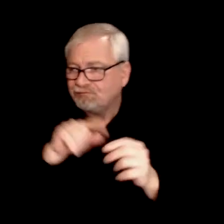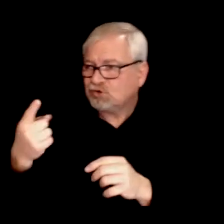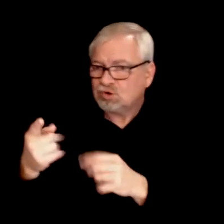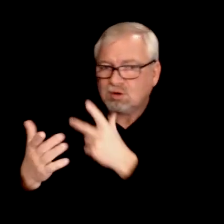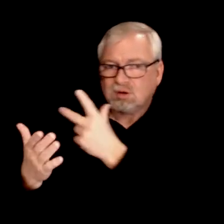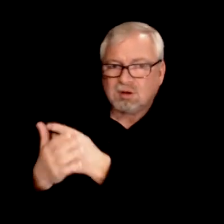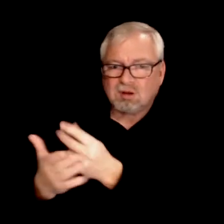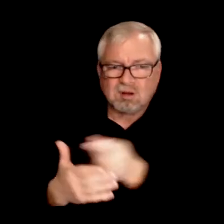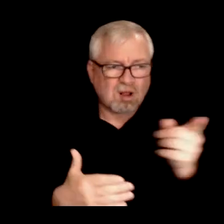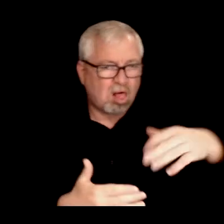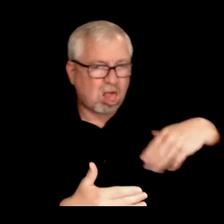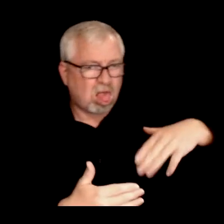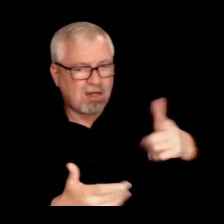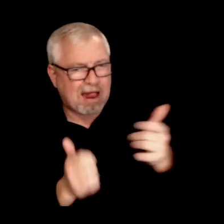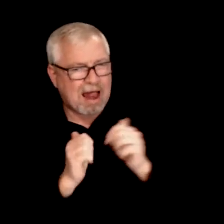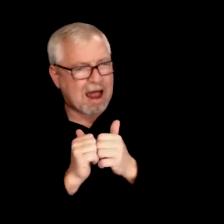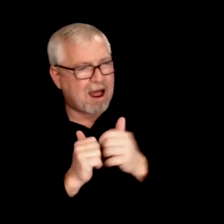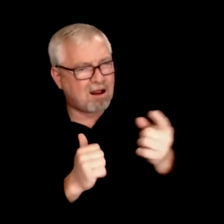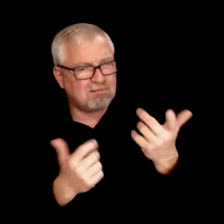maybe enlighten us on that,